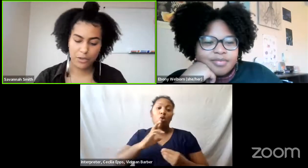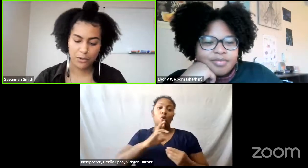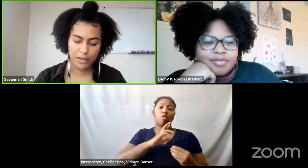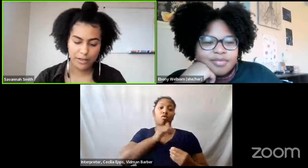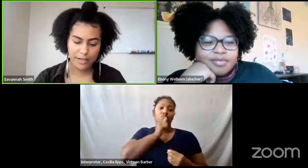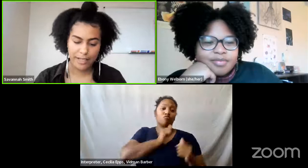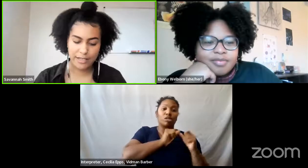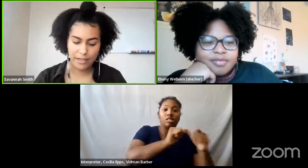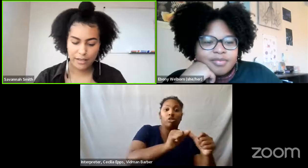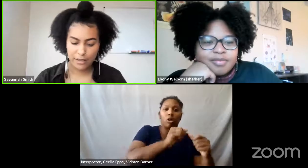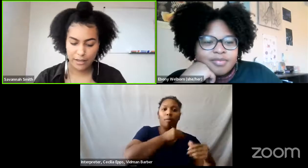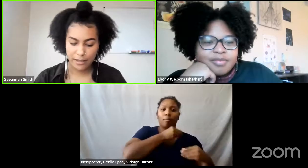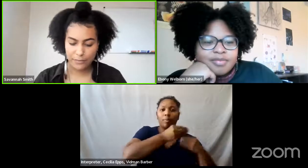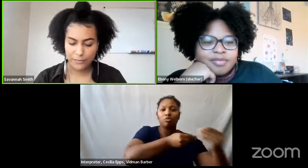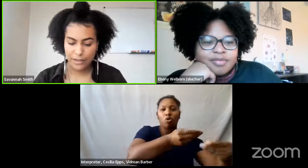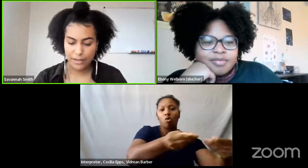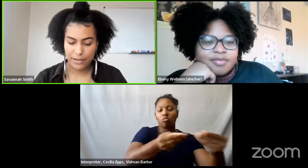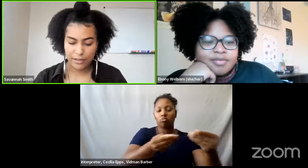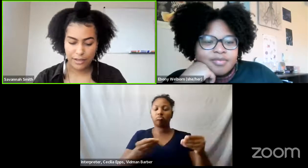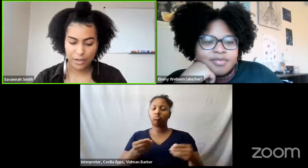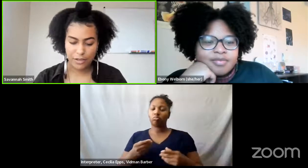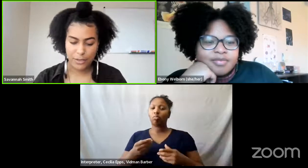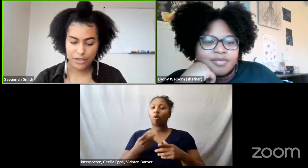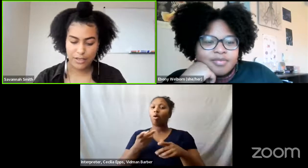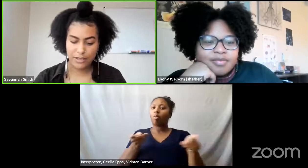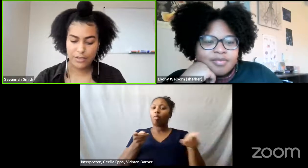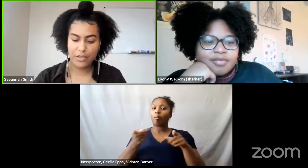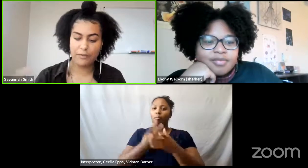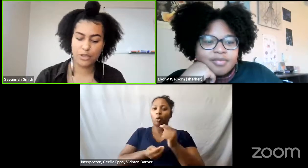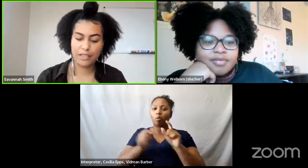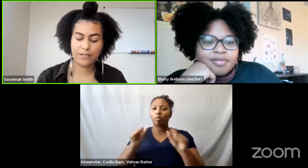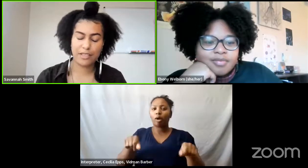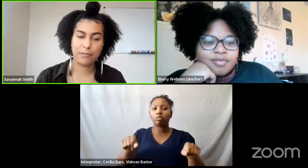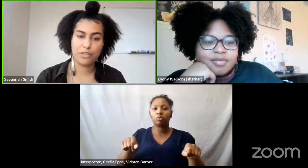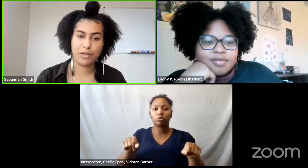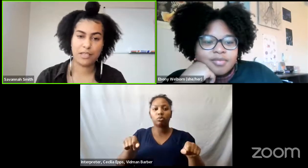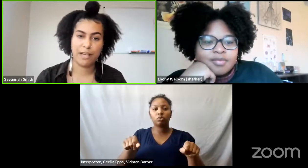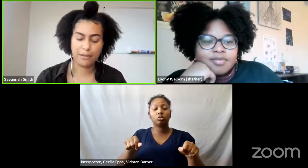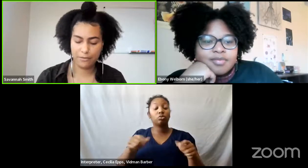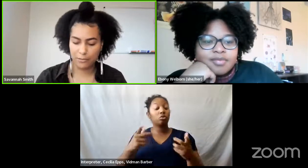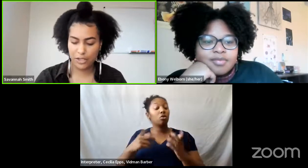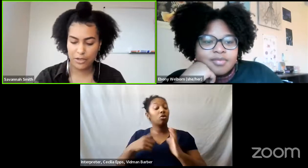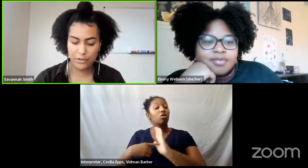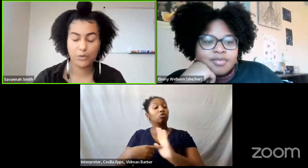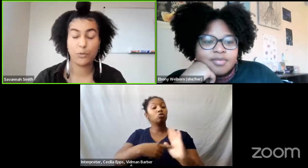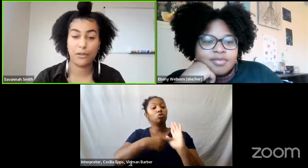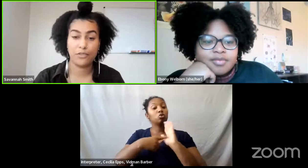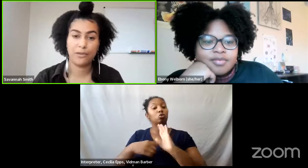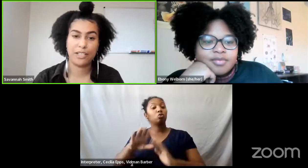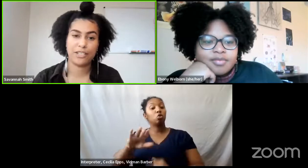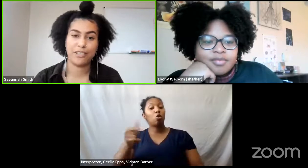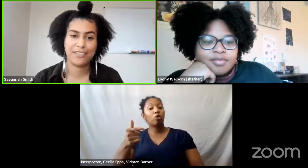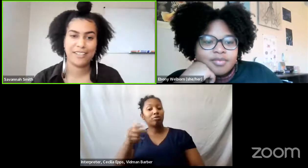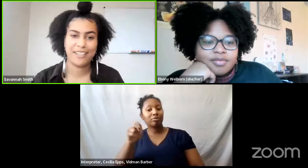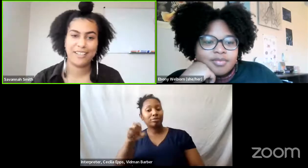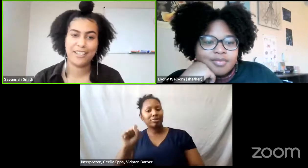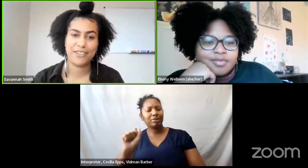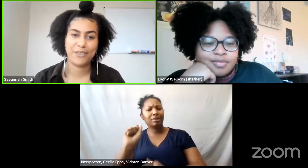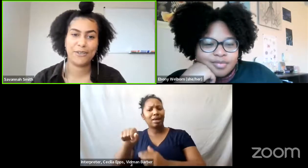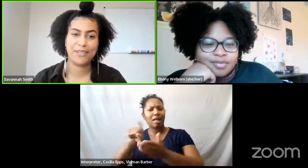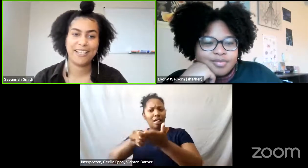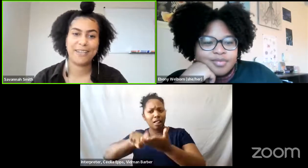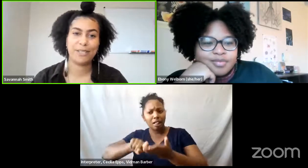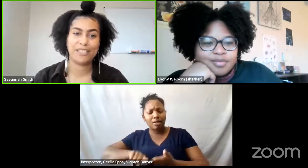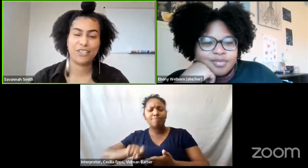been shown that that our expression of genes can be traced back from 12 generations.